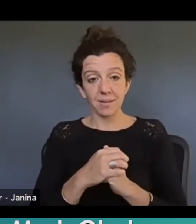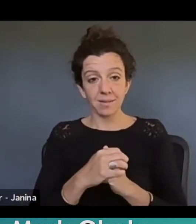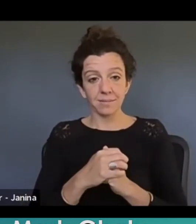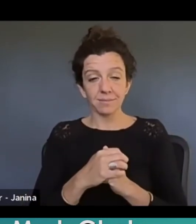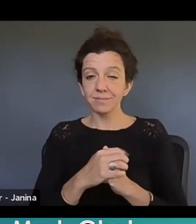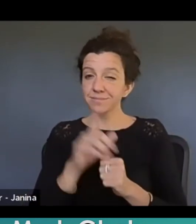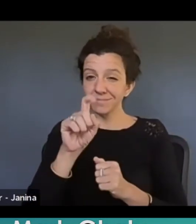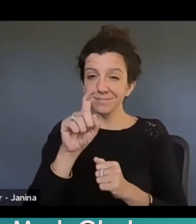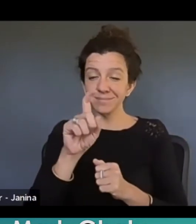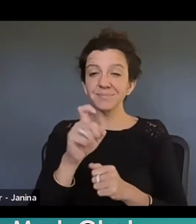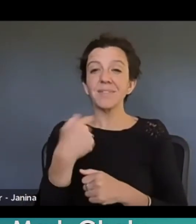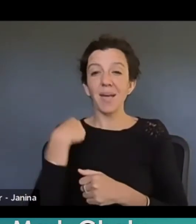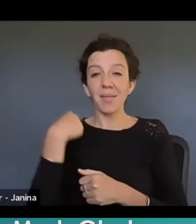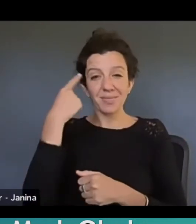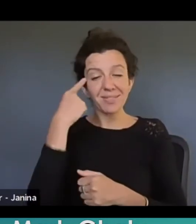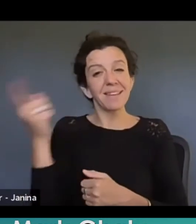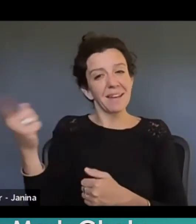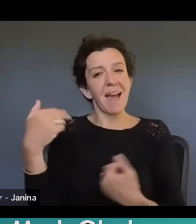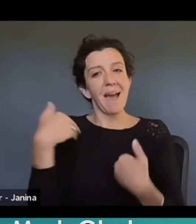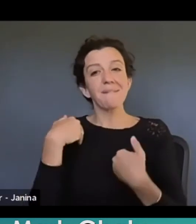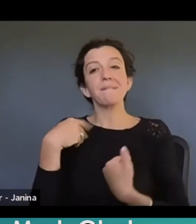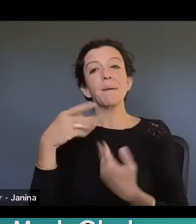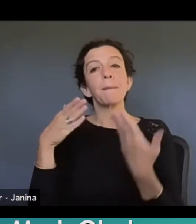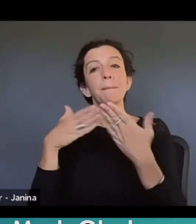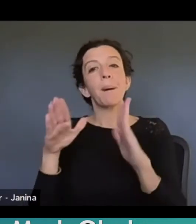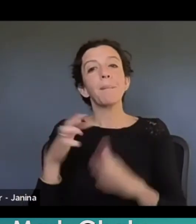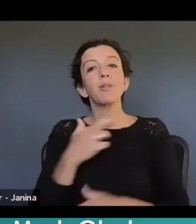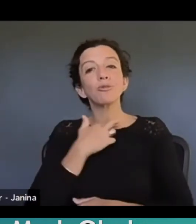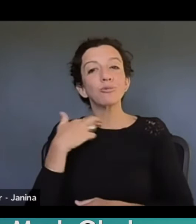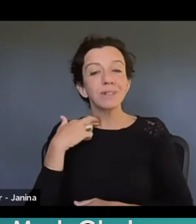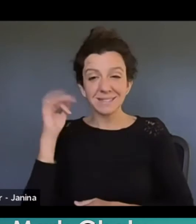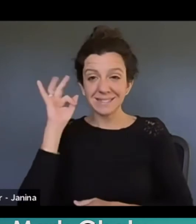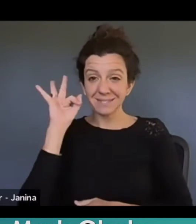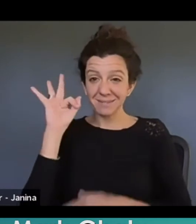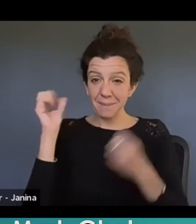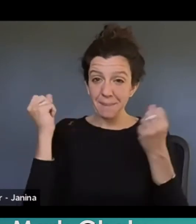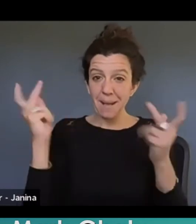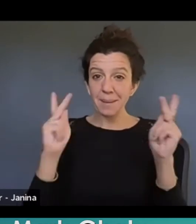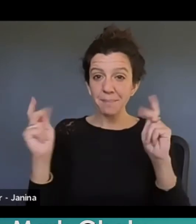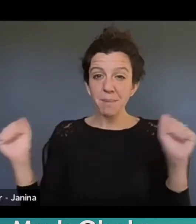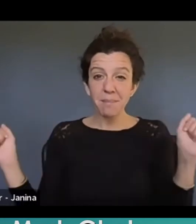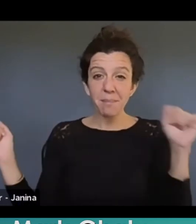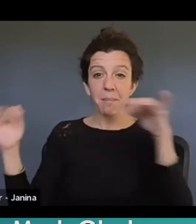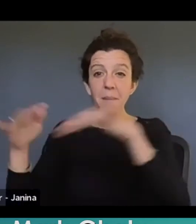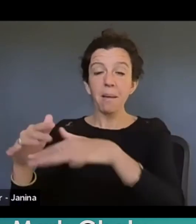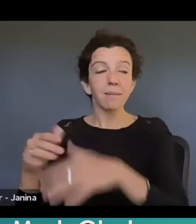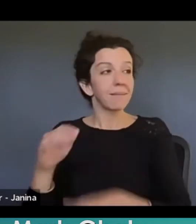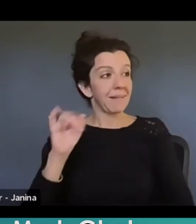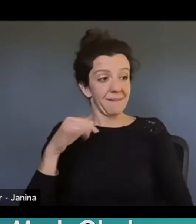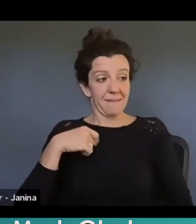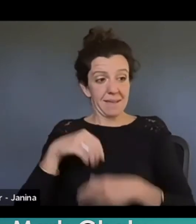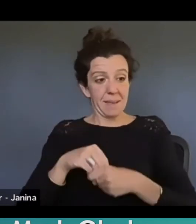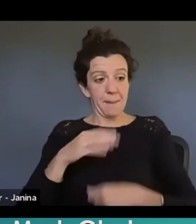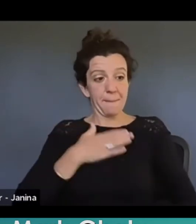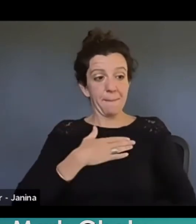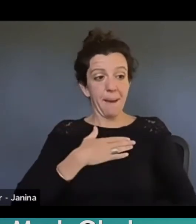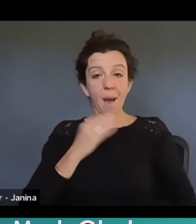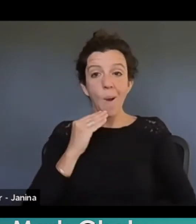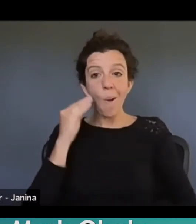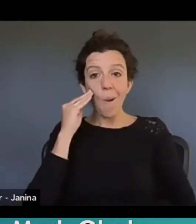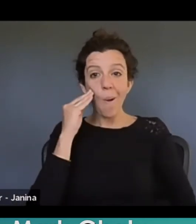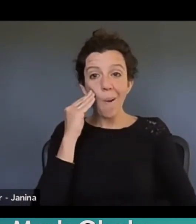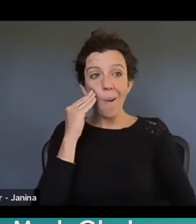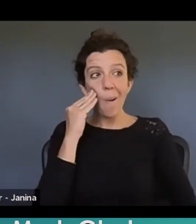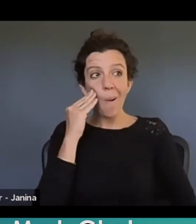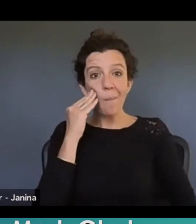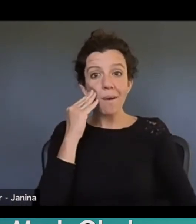public risk with large gatherings? If I was in my house, my private home, firing a gun out the window, the